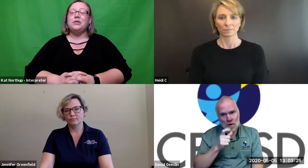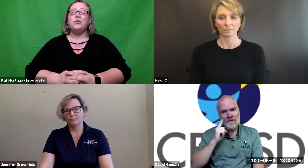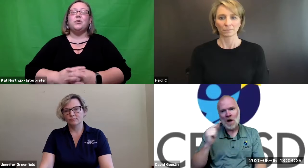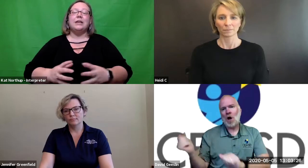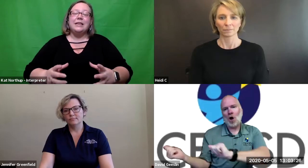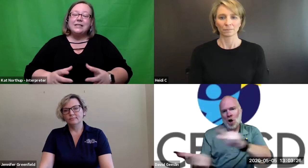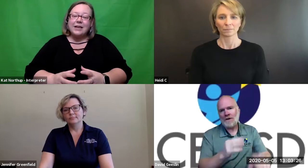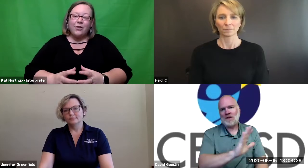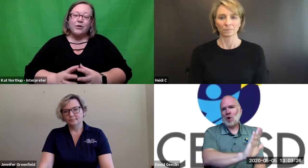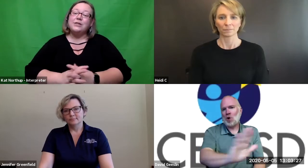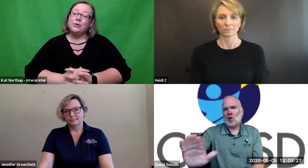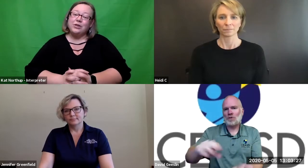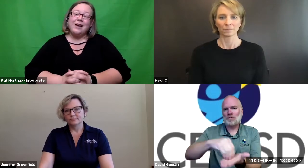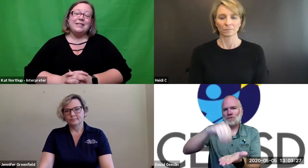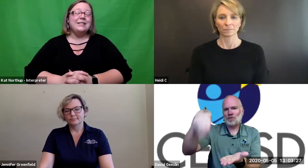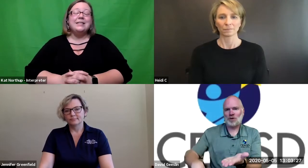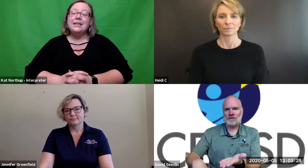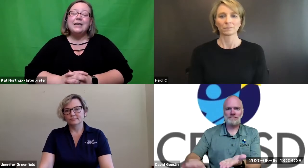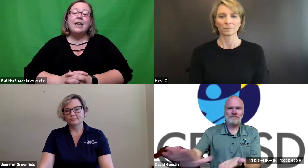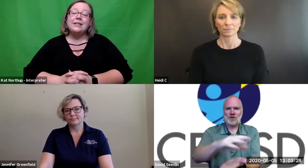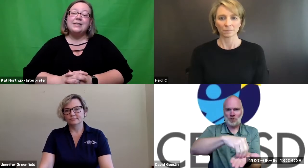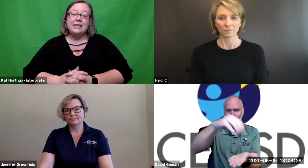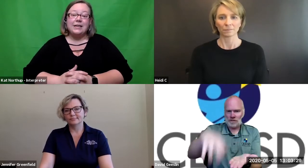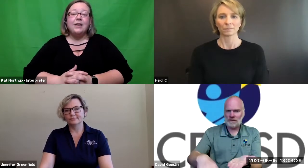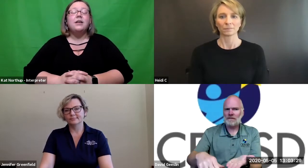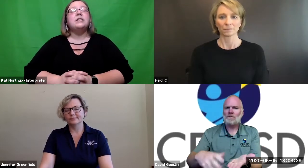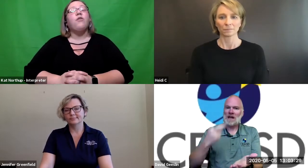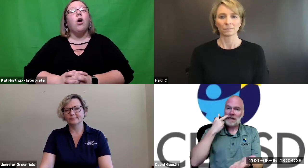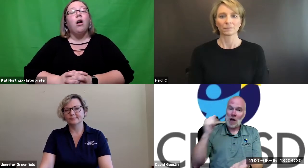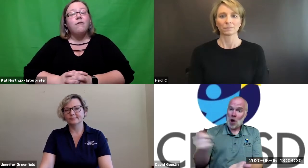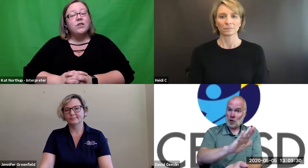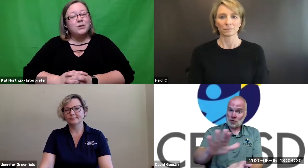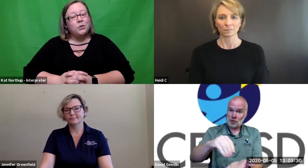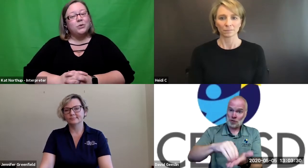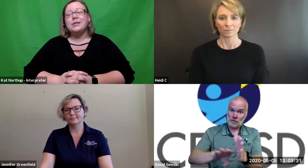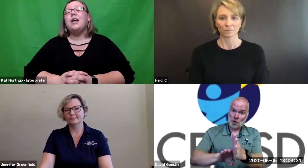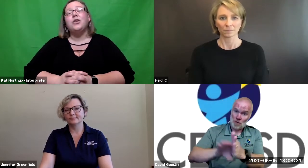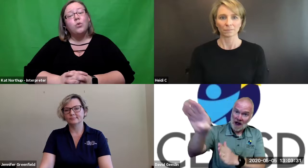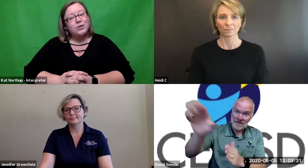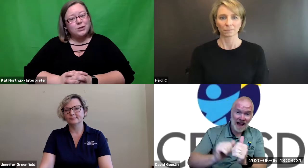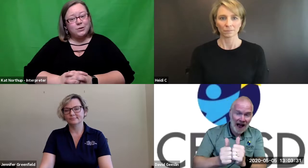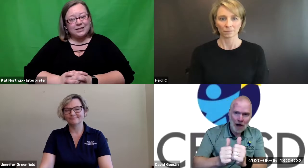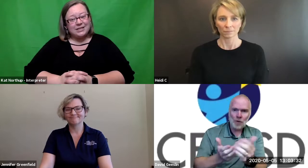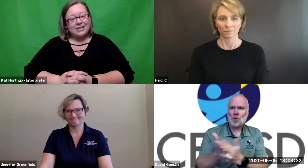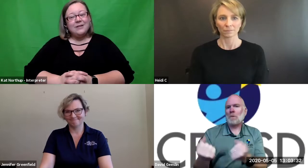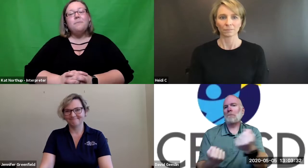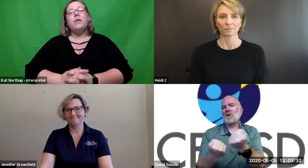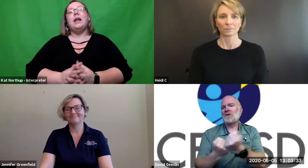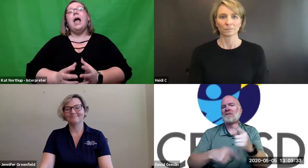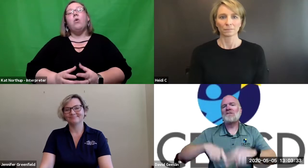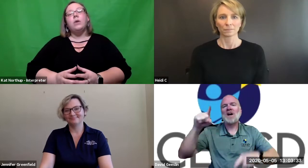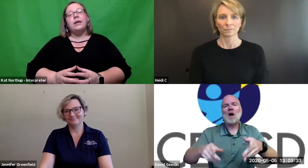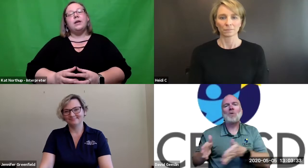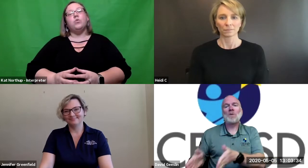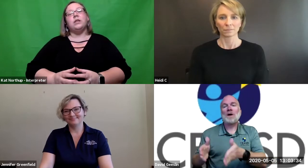wanting to get together and socialize, and CEASD is for all of the schools and your students